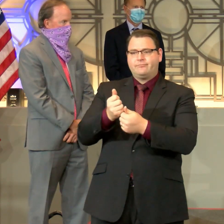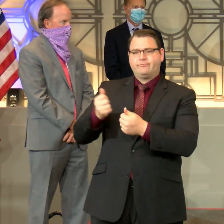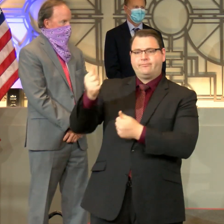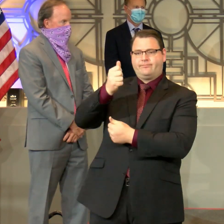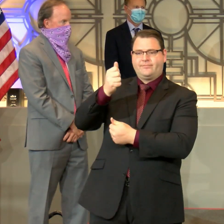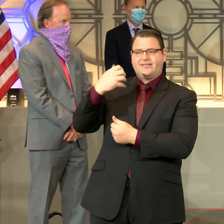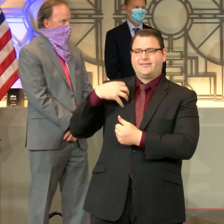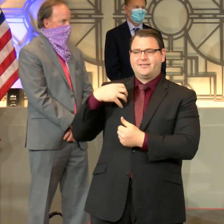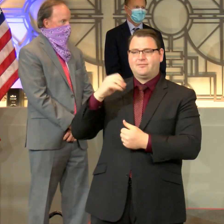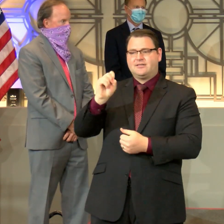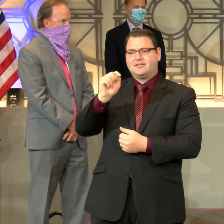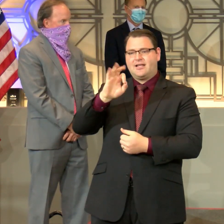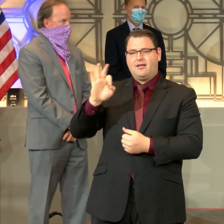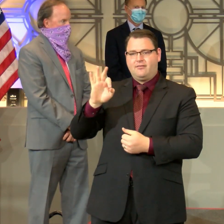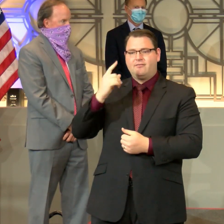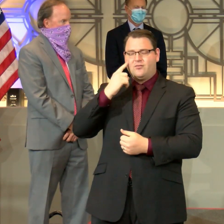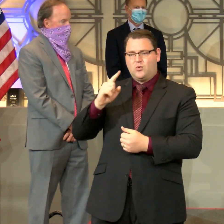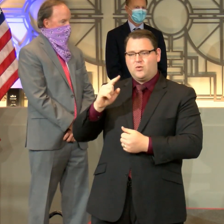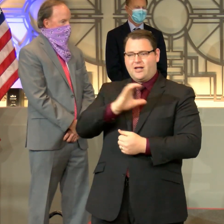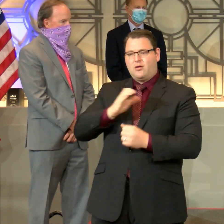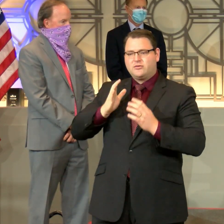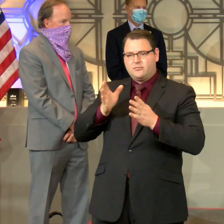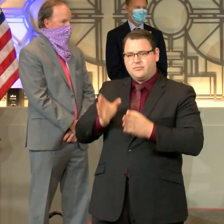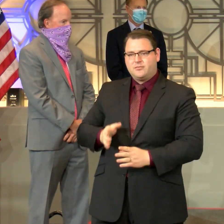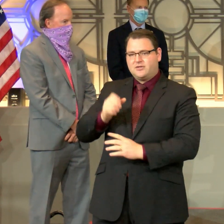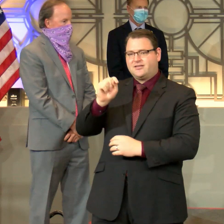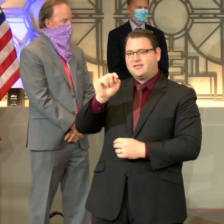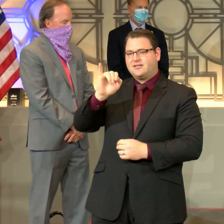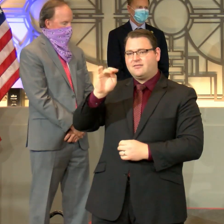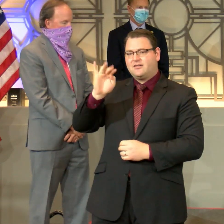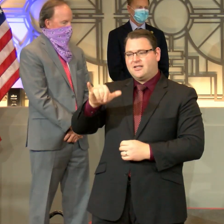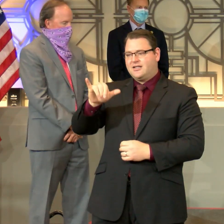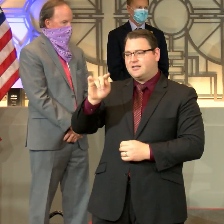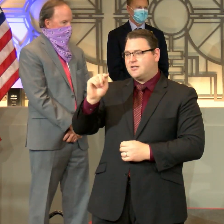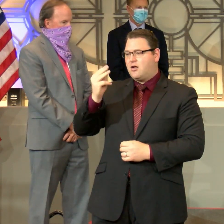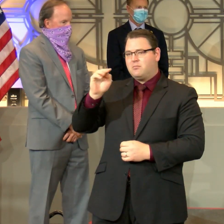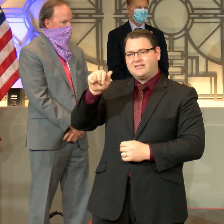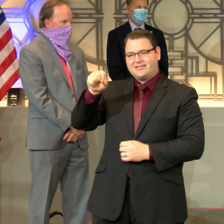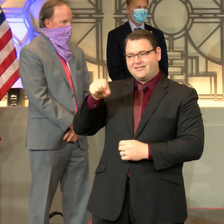Councilmember Tiffany Thomas, her father,